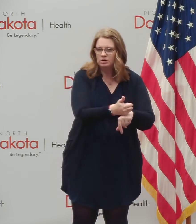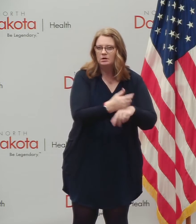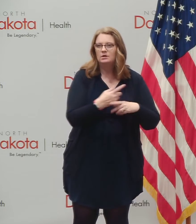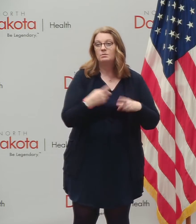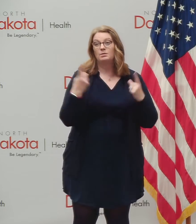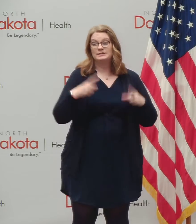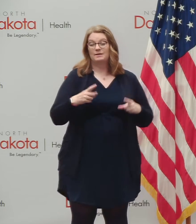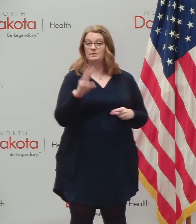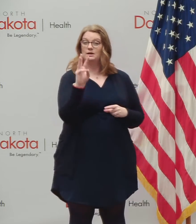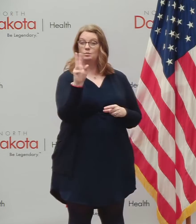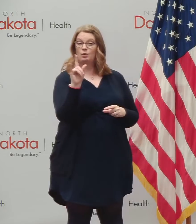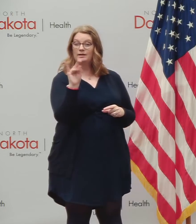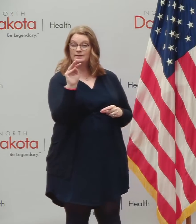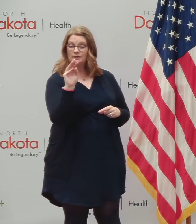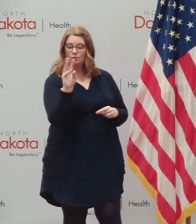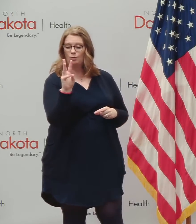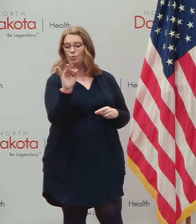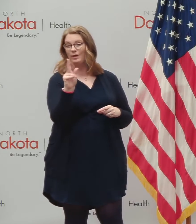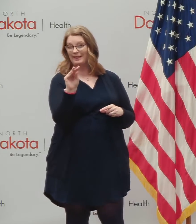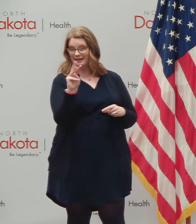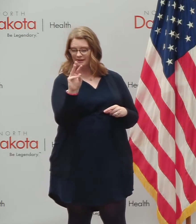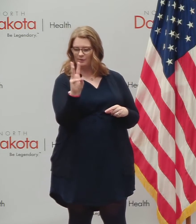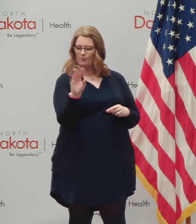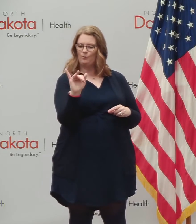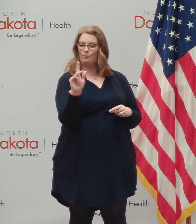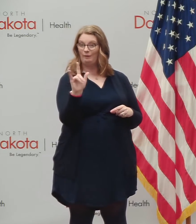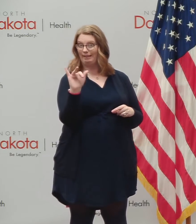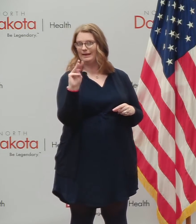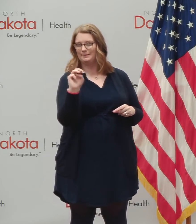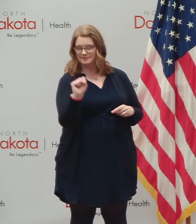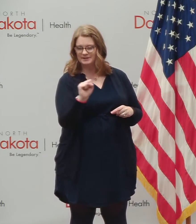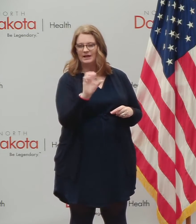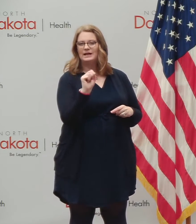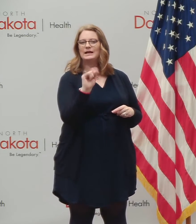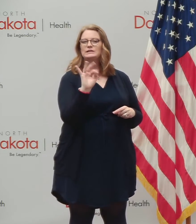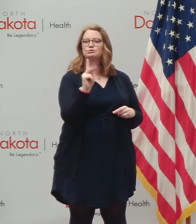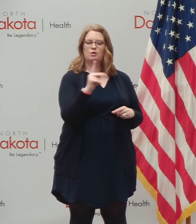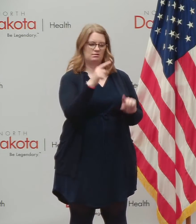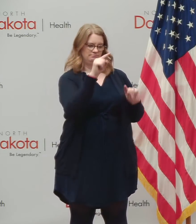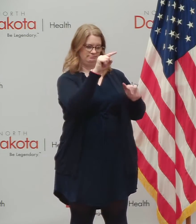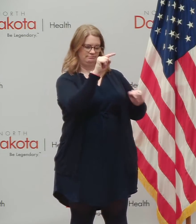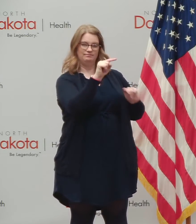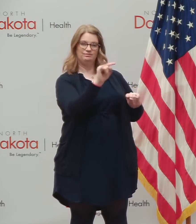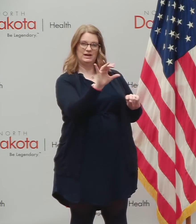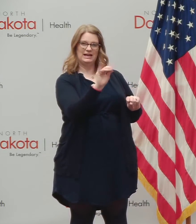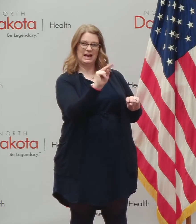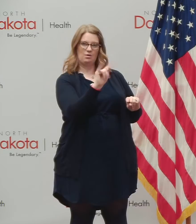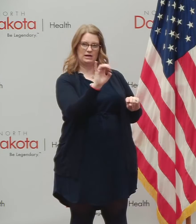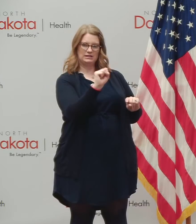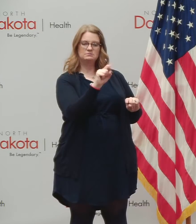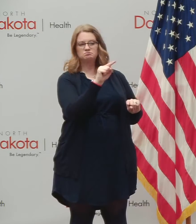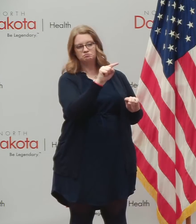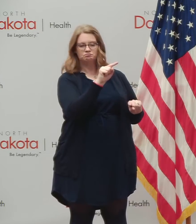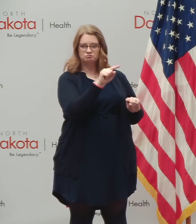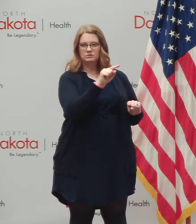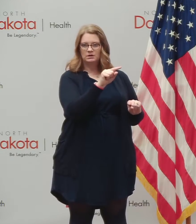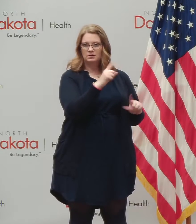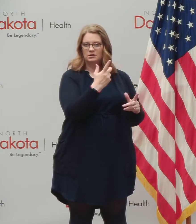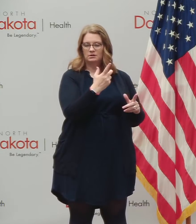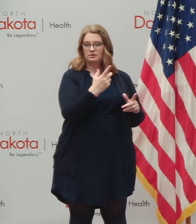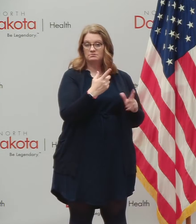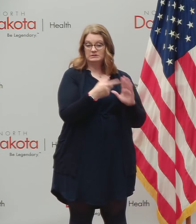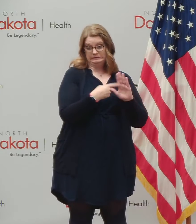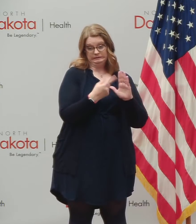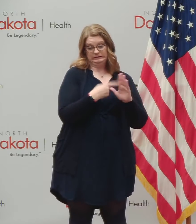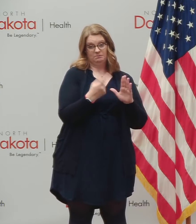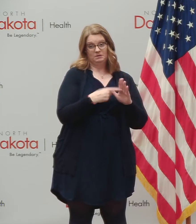in Williams County and Stark County, those are examples where the feedback loop can be relatively short